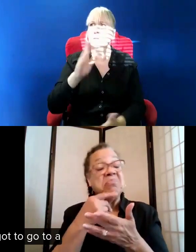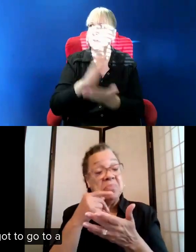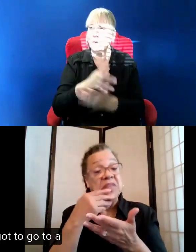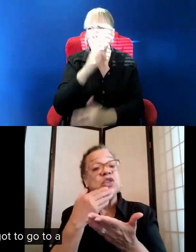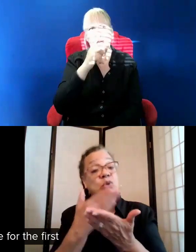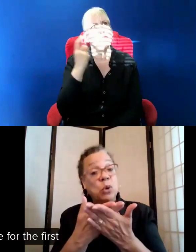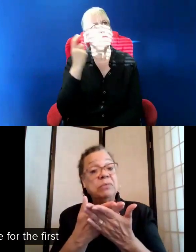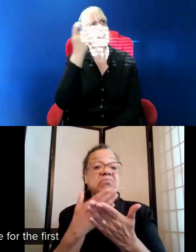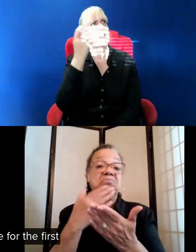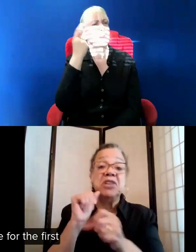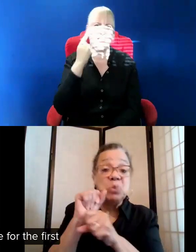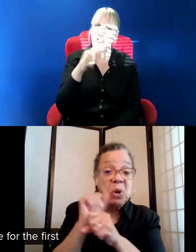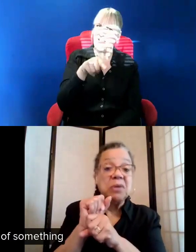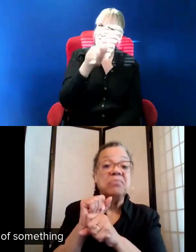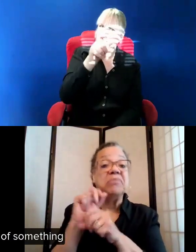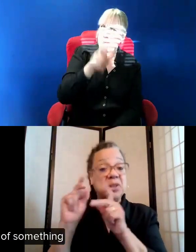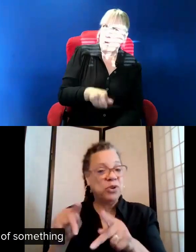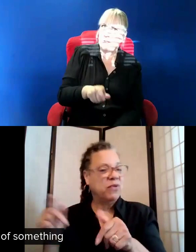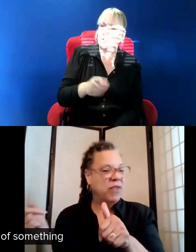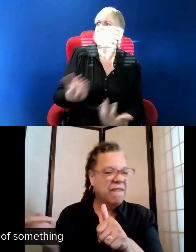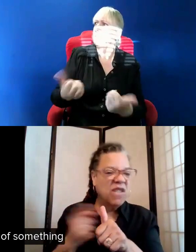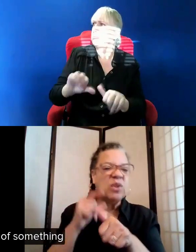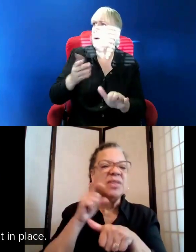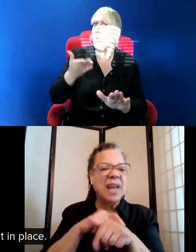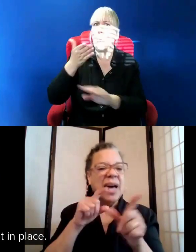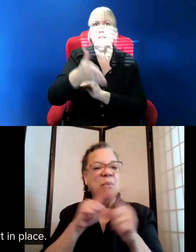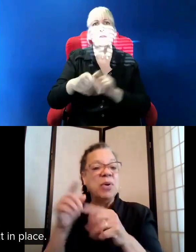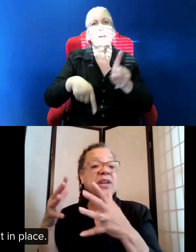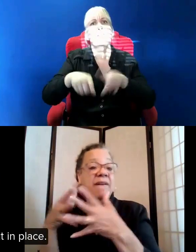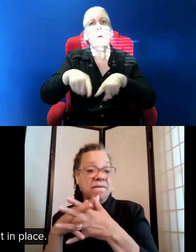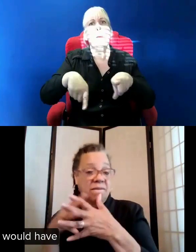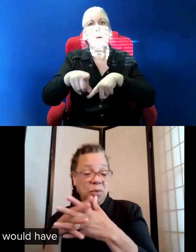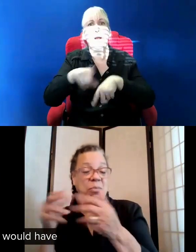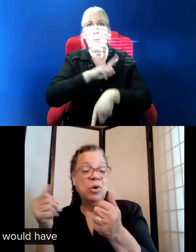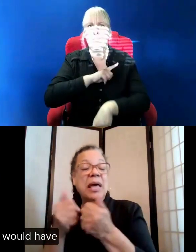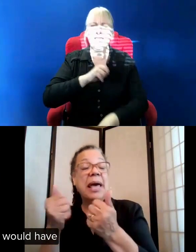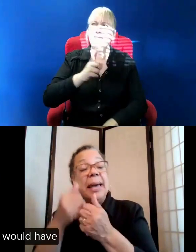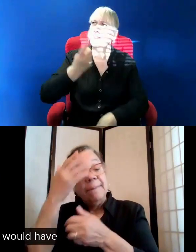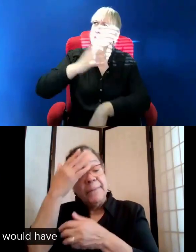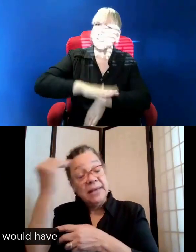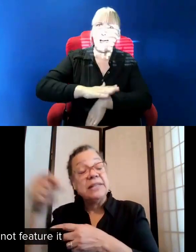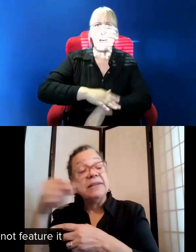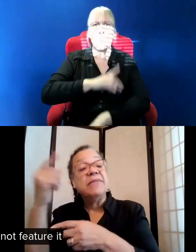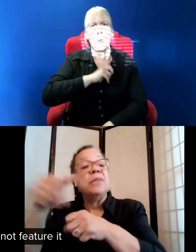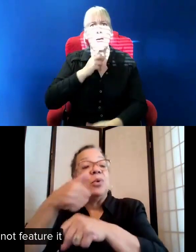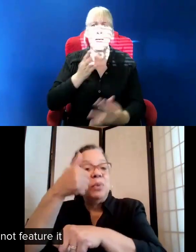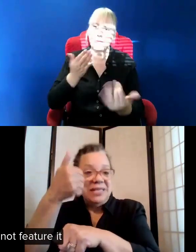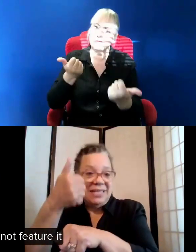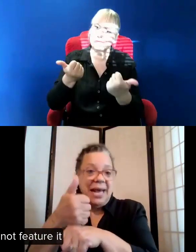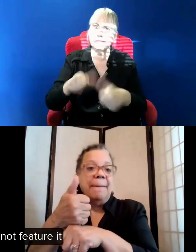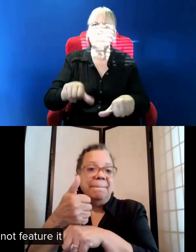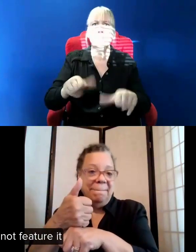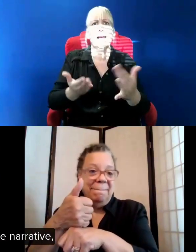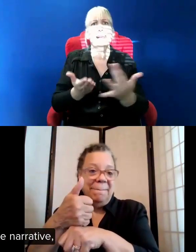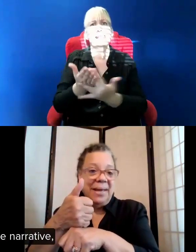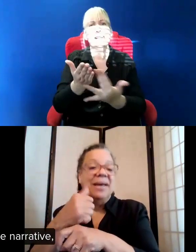this person got to go to a football game for the first time because of something that we put in place. And I think it would have been easy to